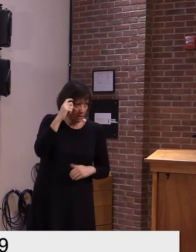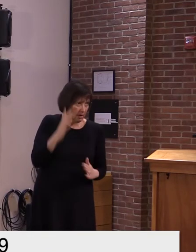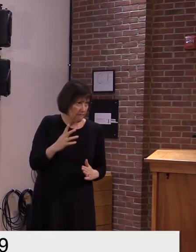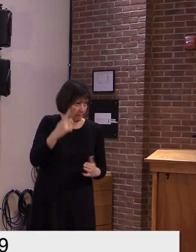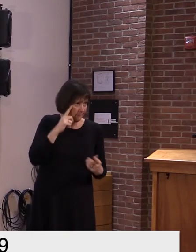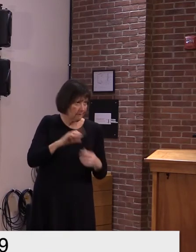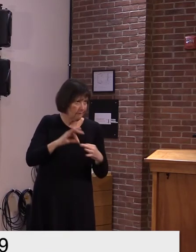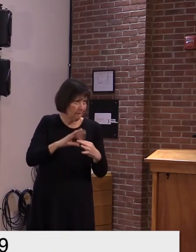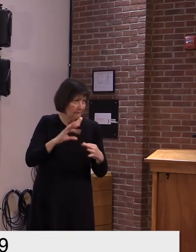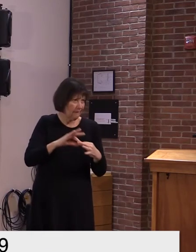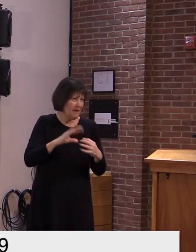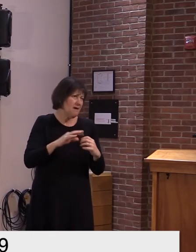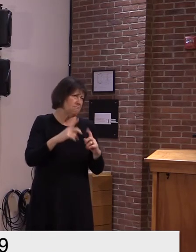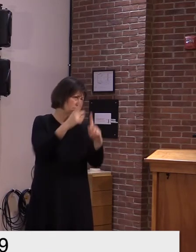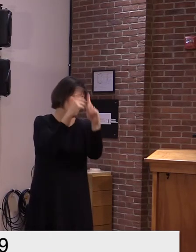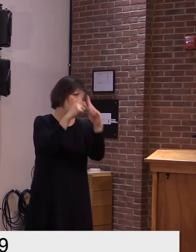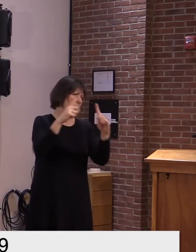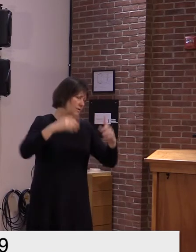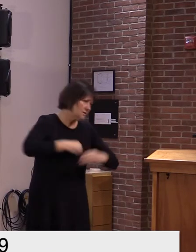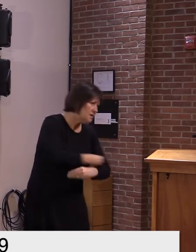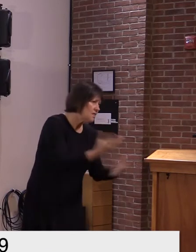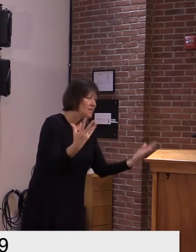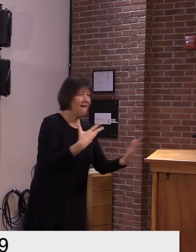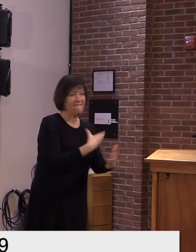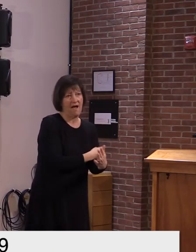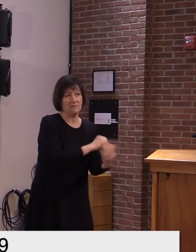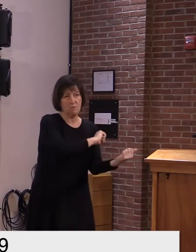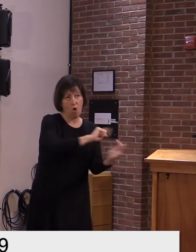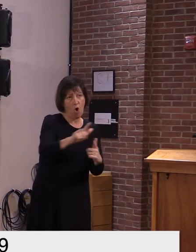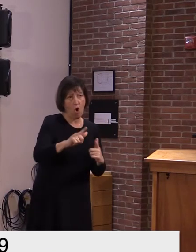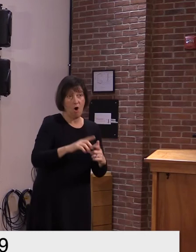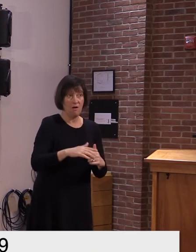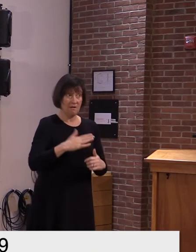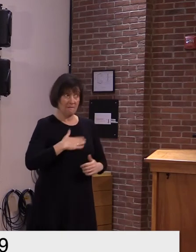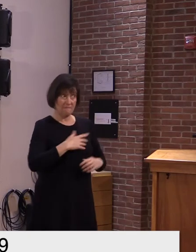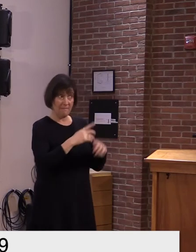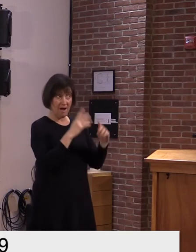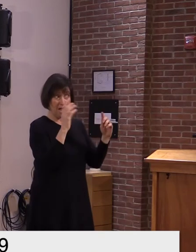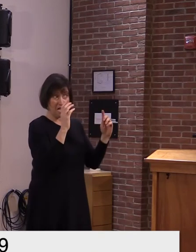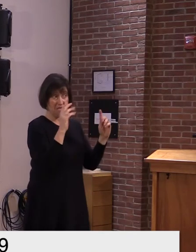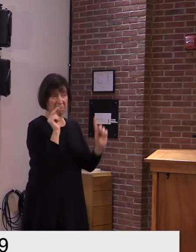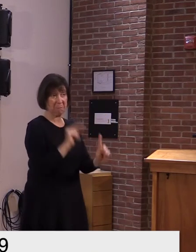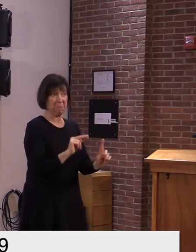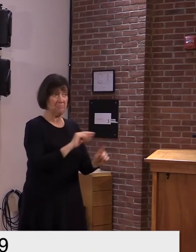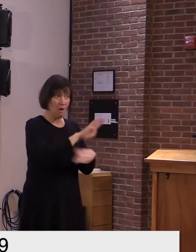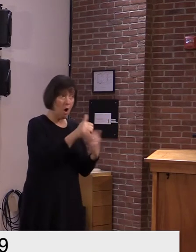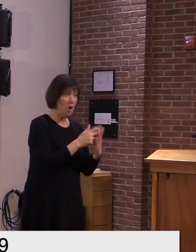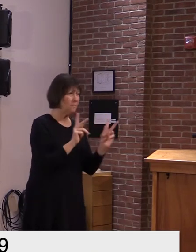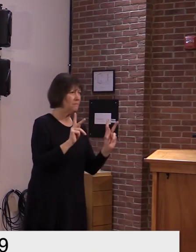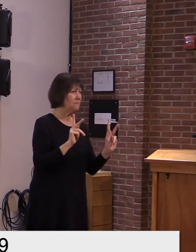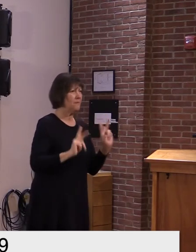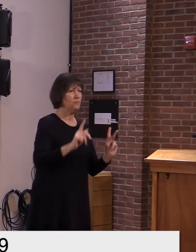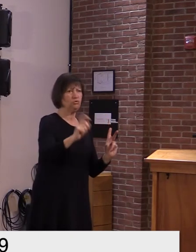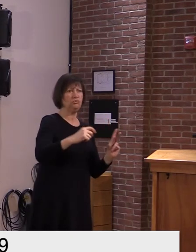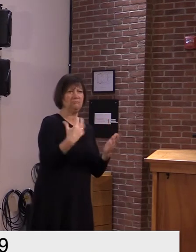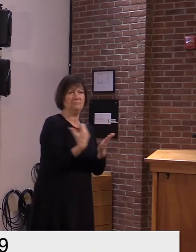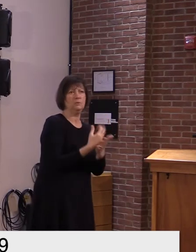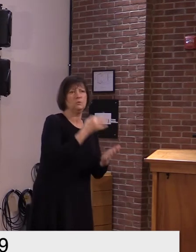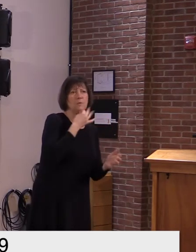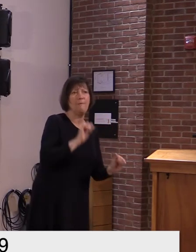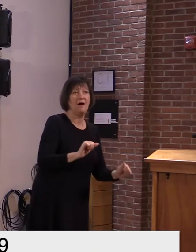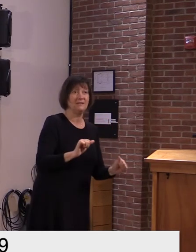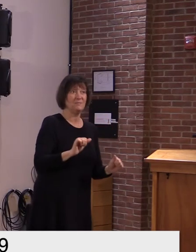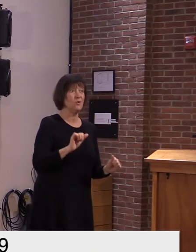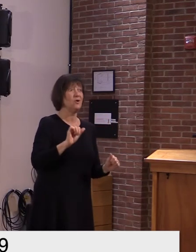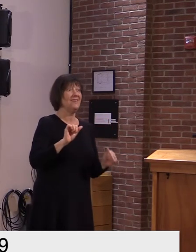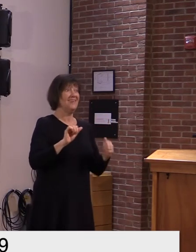getting the vaccine out to everybody. And my view on this is that everybody should get vaccinated as soon as they can and as soon as their